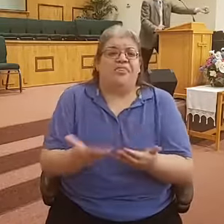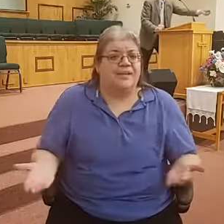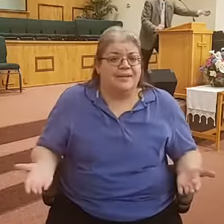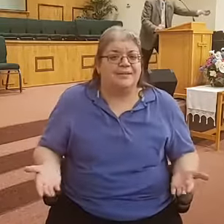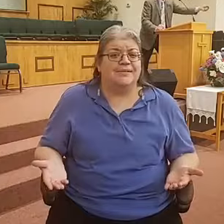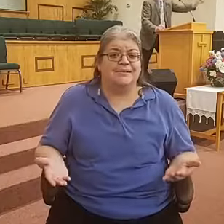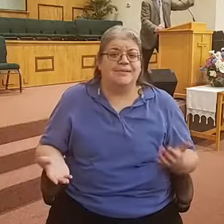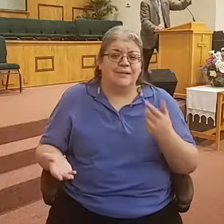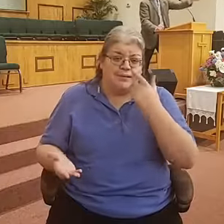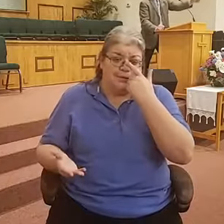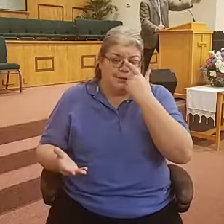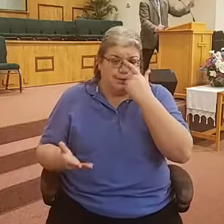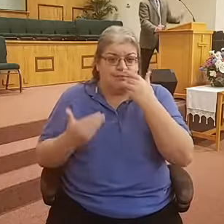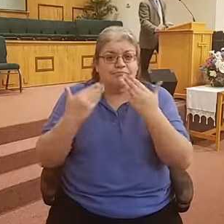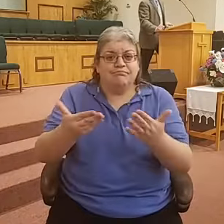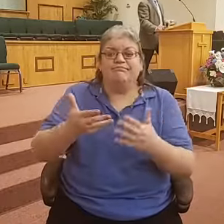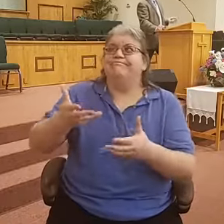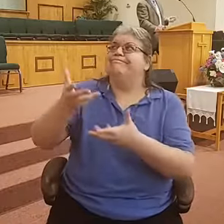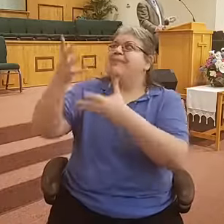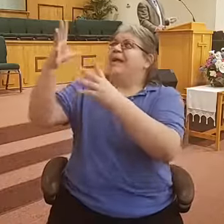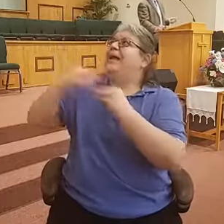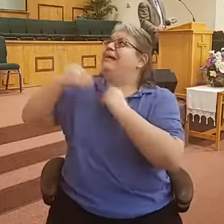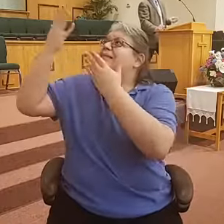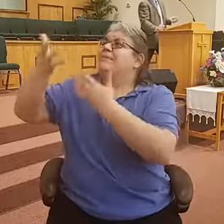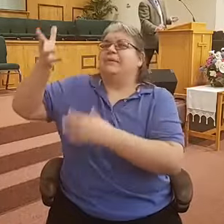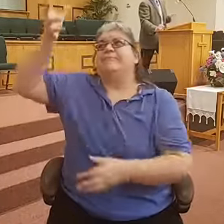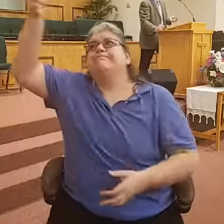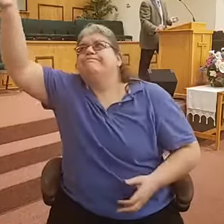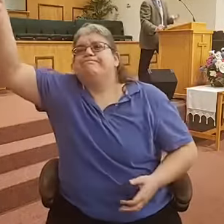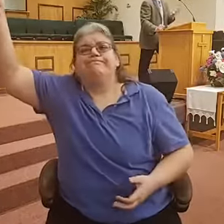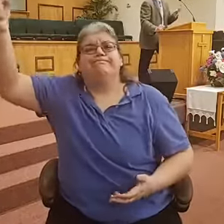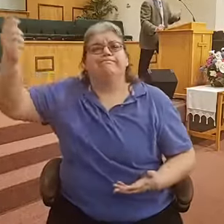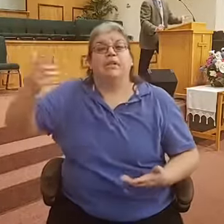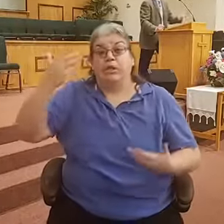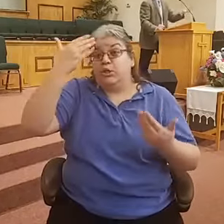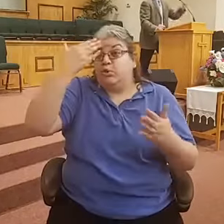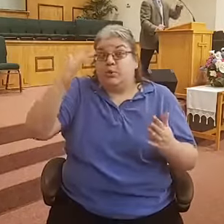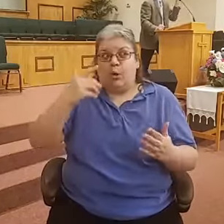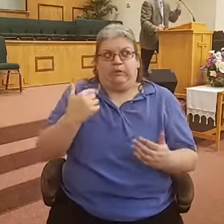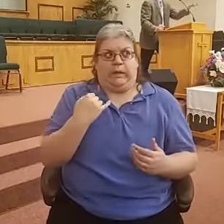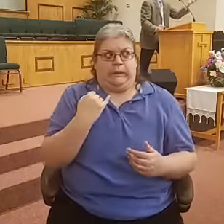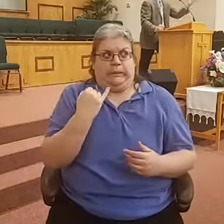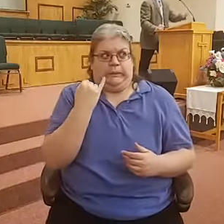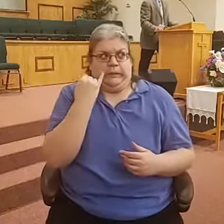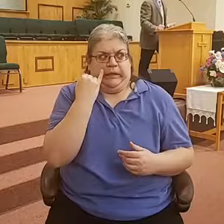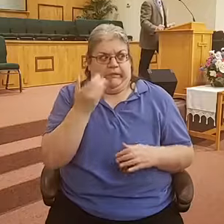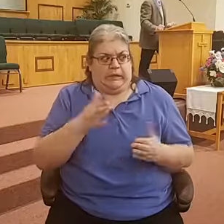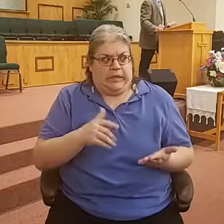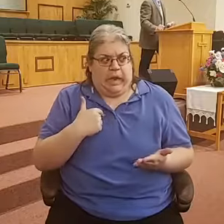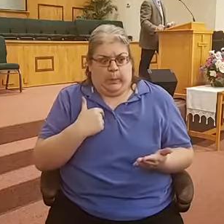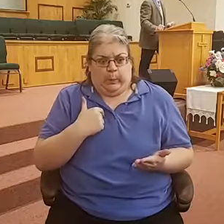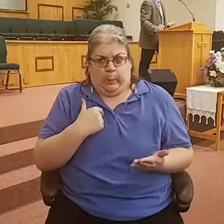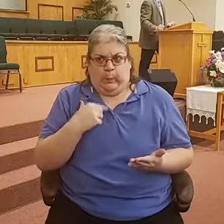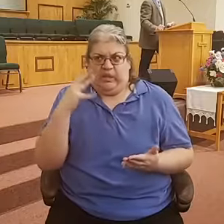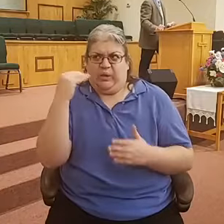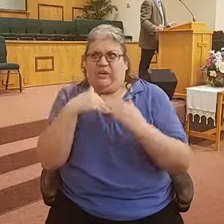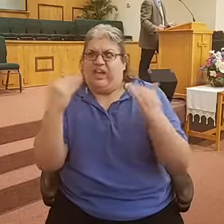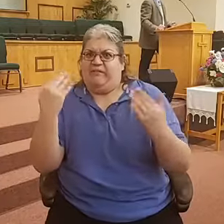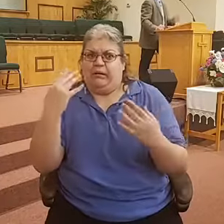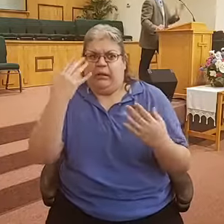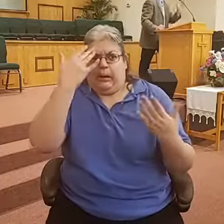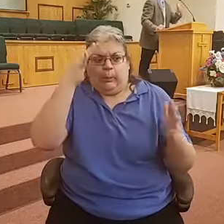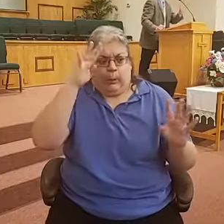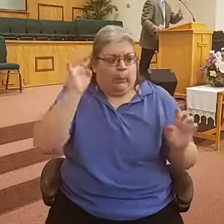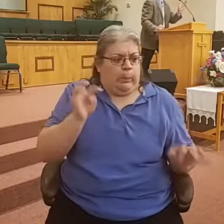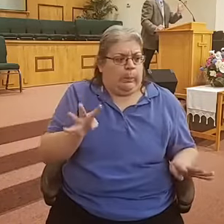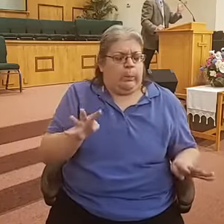you take his hand. If you don't know you're going to heaven when you die, listen, all you've got to do is ask Jesus into your heart.